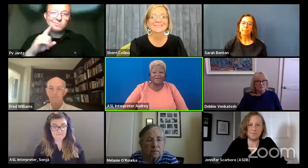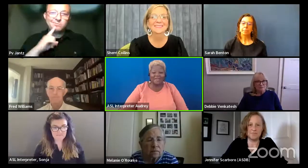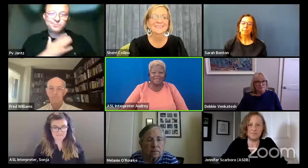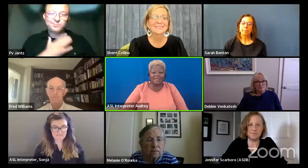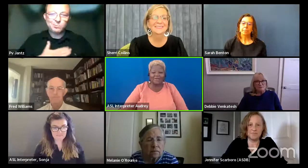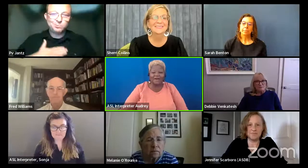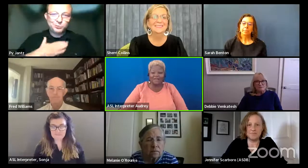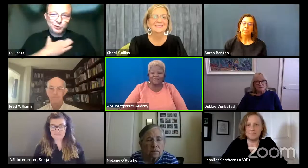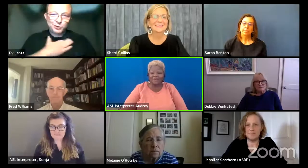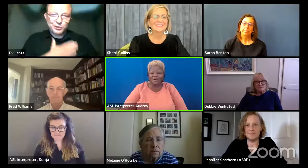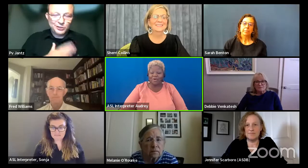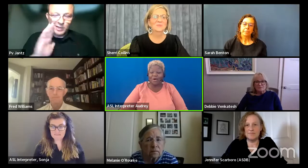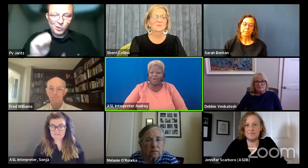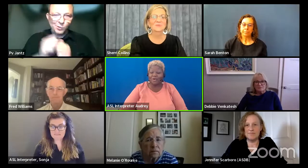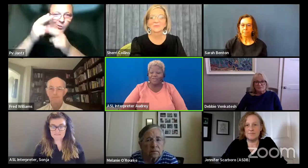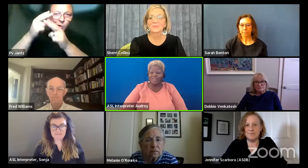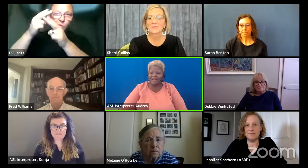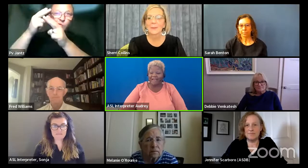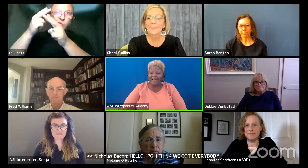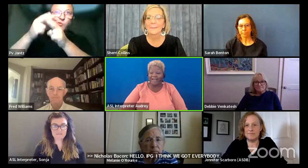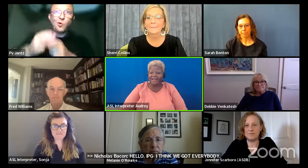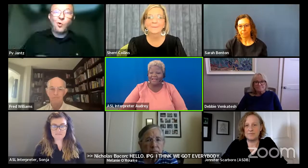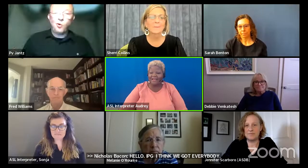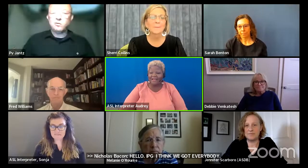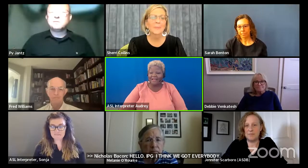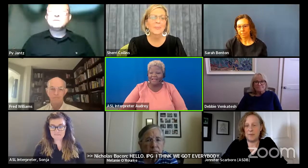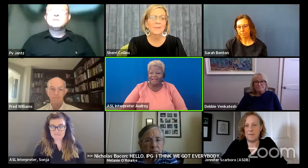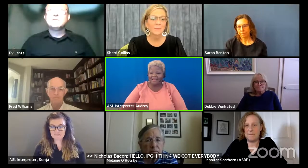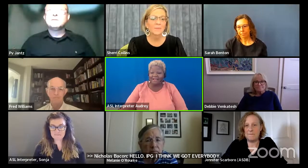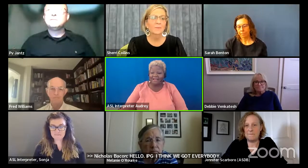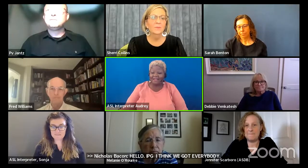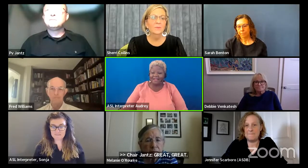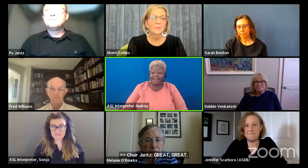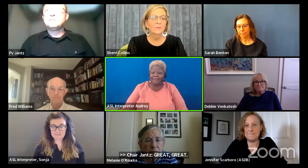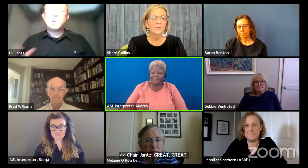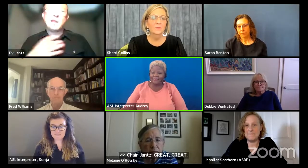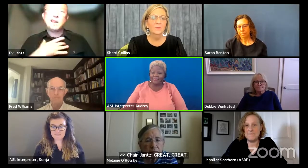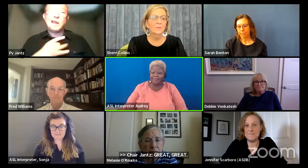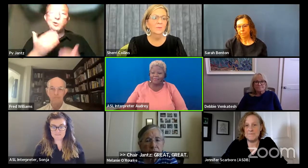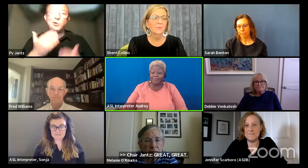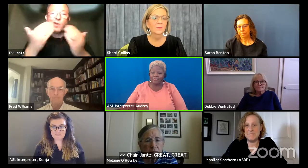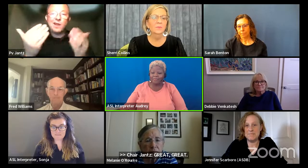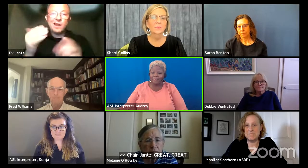Great, great. Thank you, Kyla, for roll call. We appreciate that.